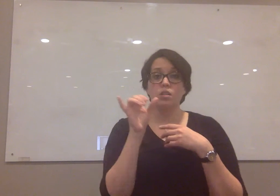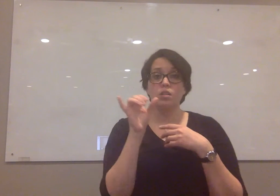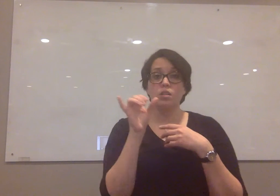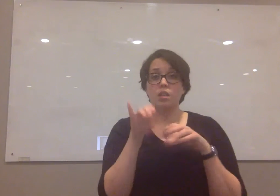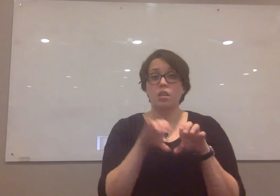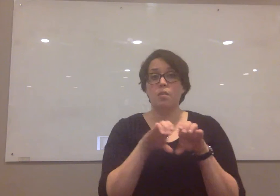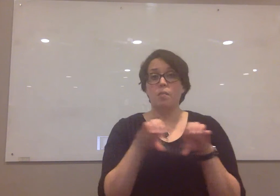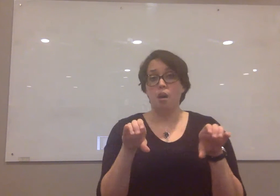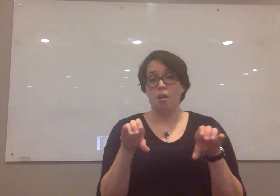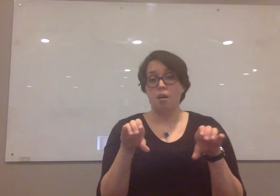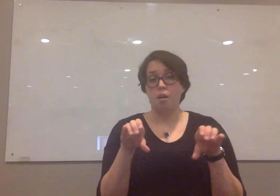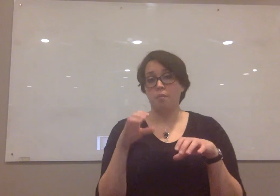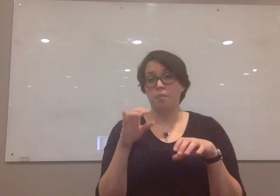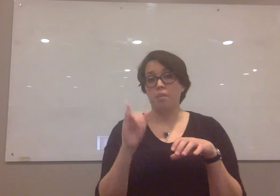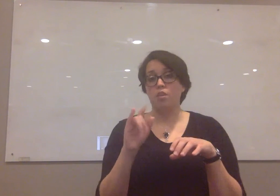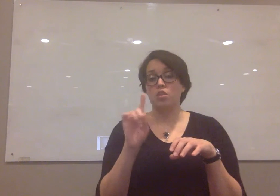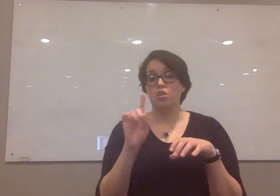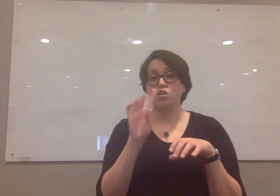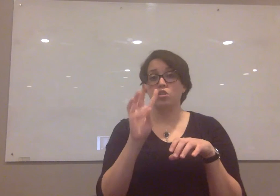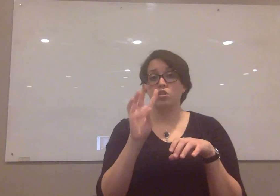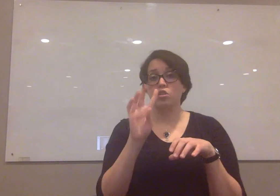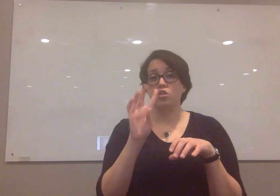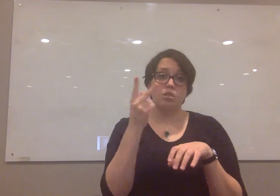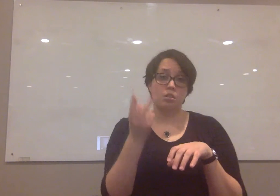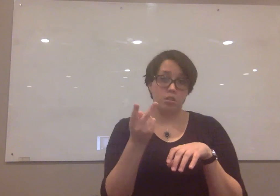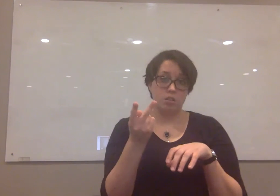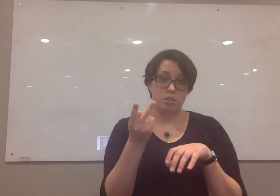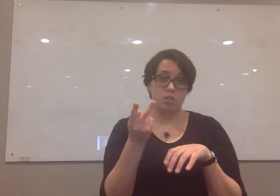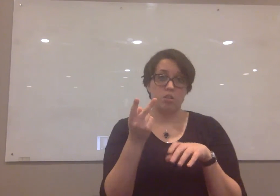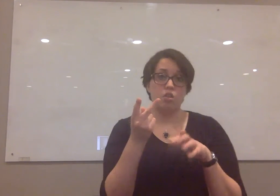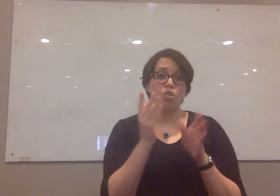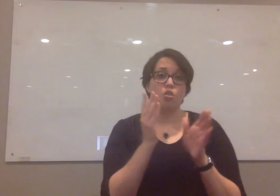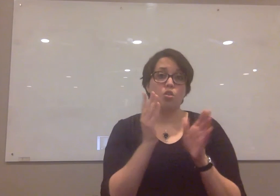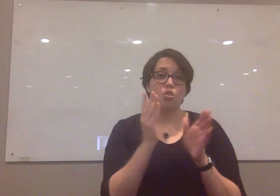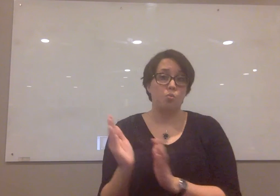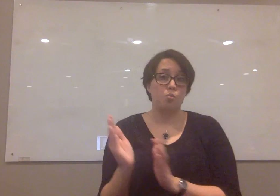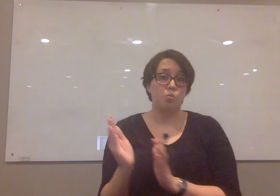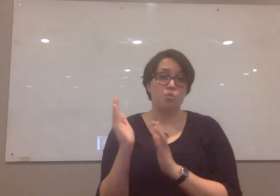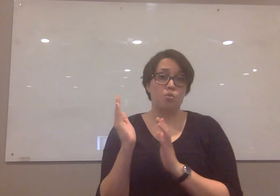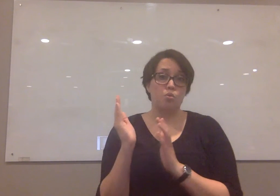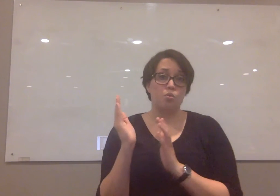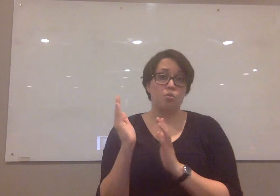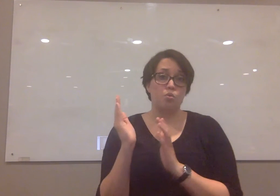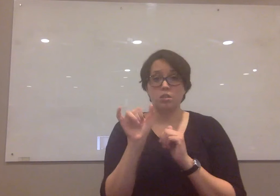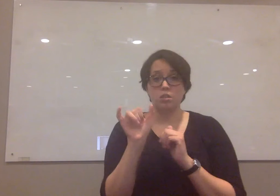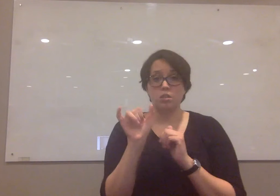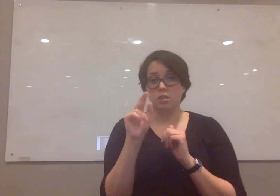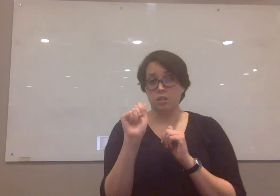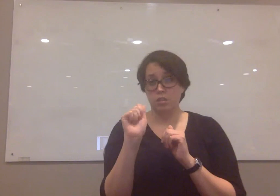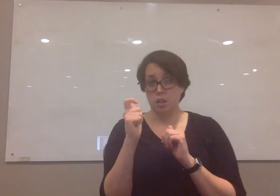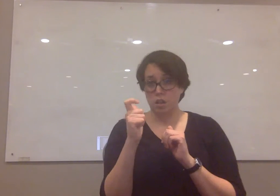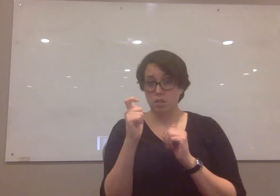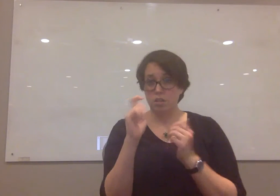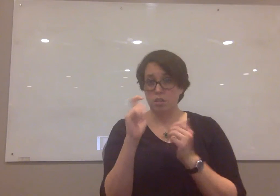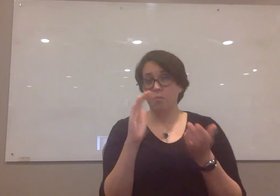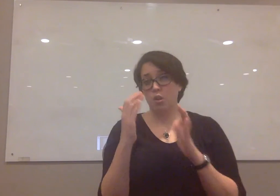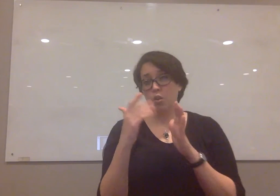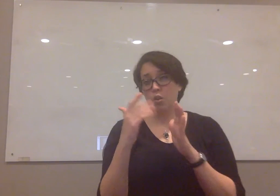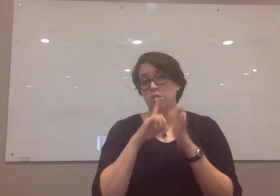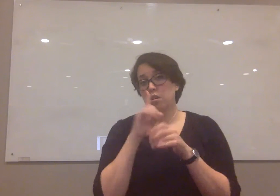It's inverting the ordering of things. The syntax versus what's happening. And so what you're